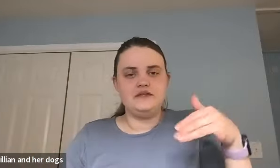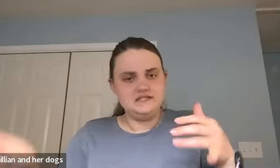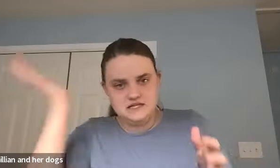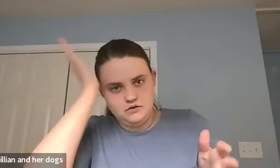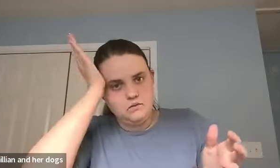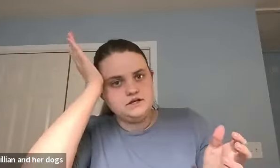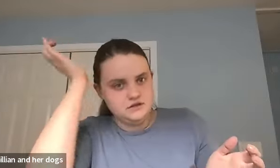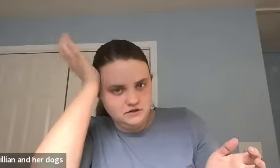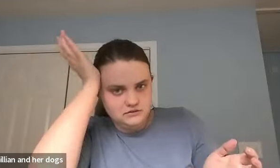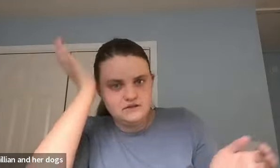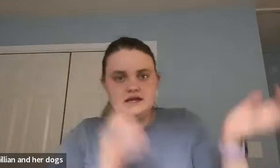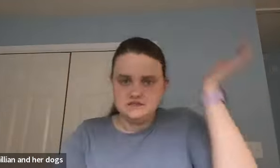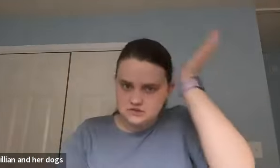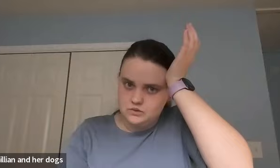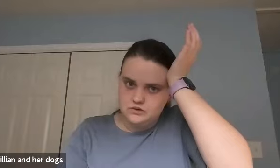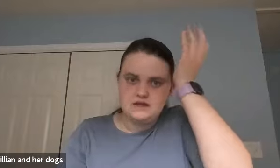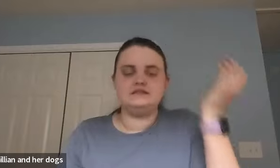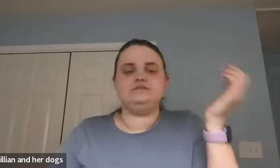then it's either one. You can do lettuce or lettuce.